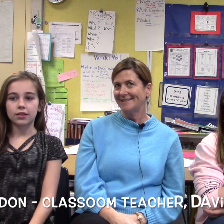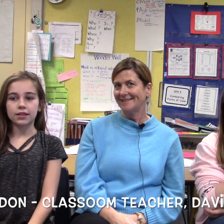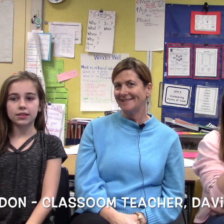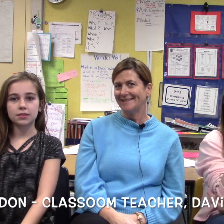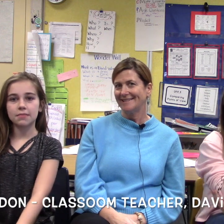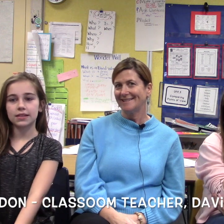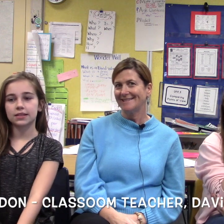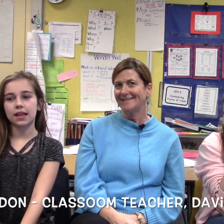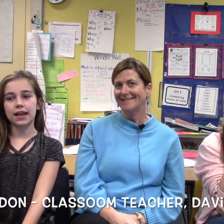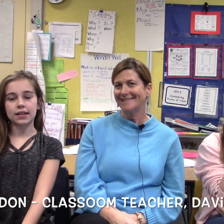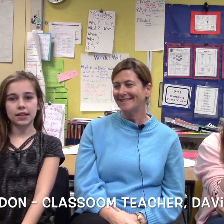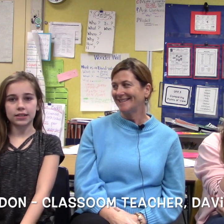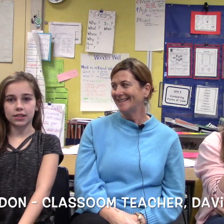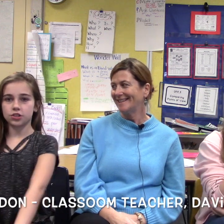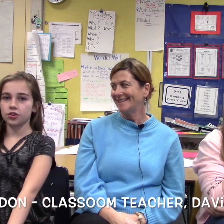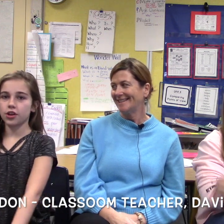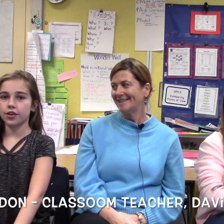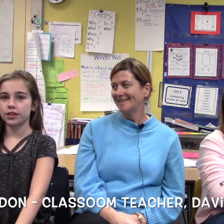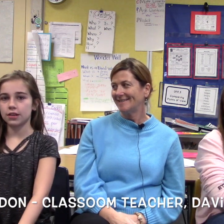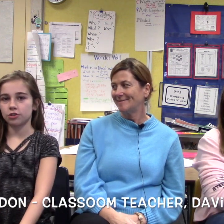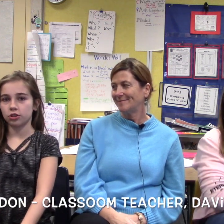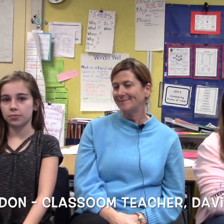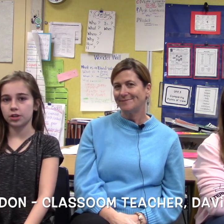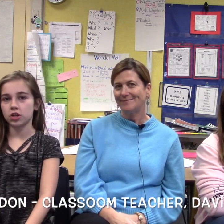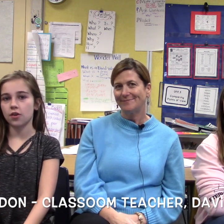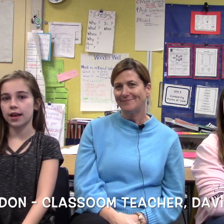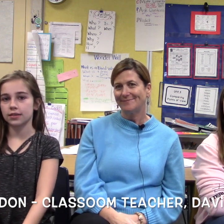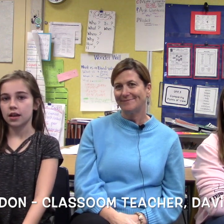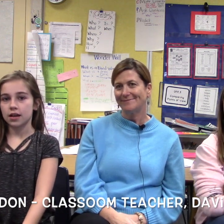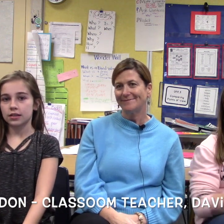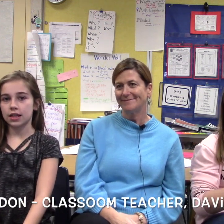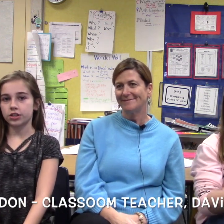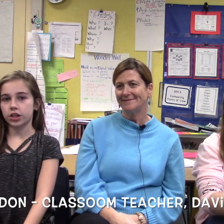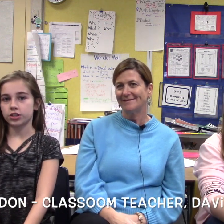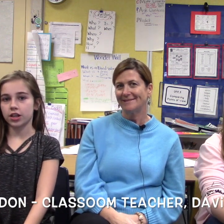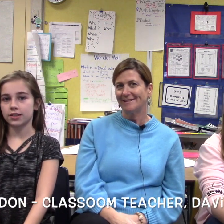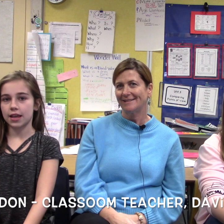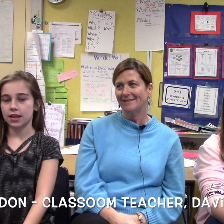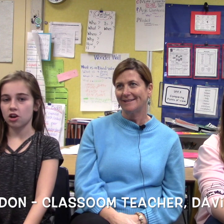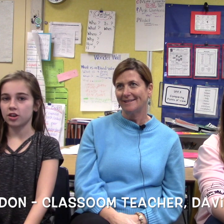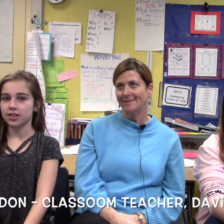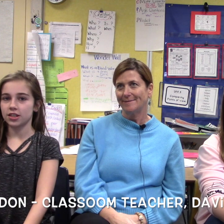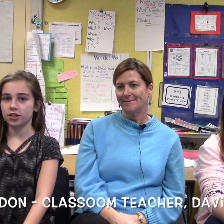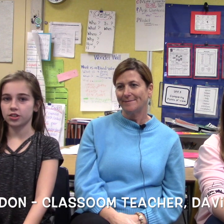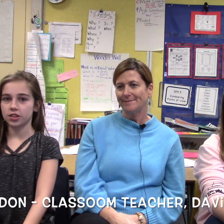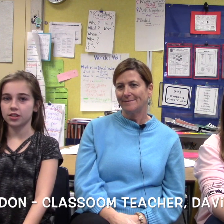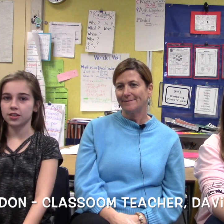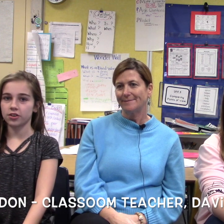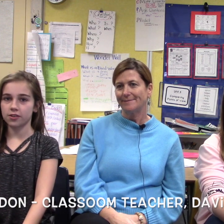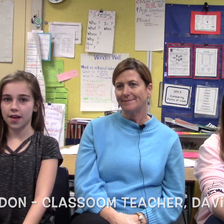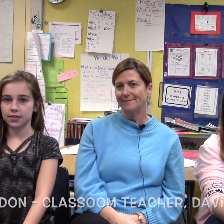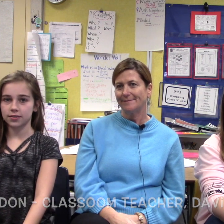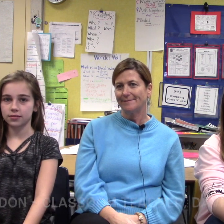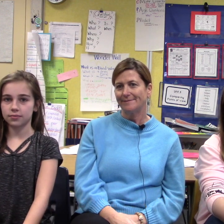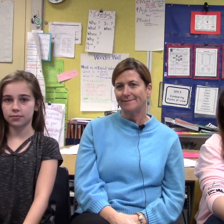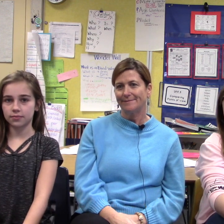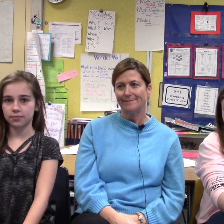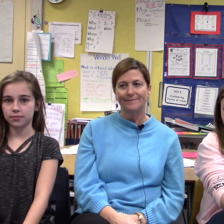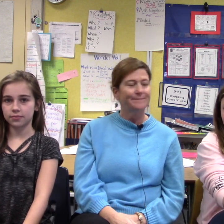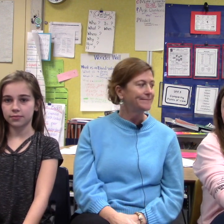This is Miss Leiden, a teacher here at David Lubin who has DHH kids and non-DHH kids in her class. How